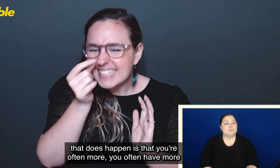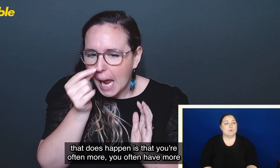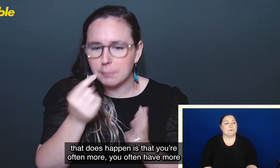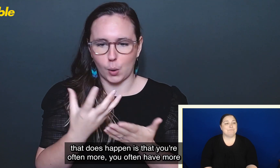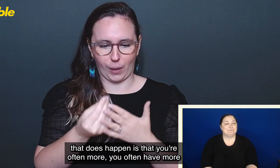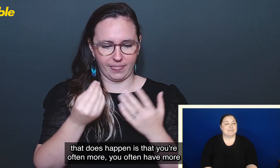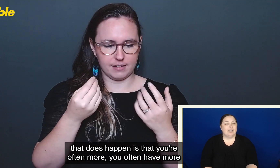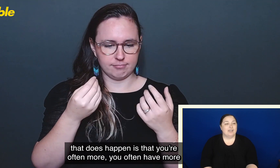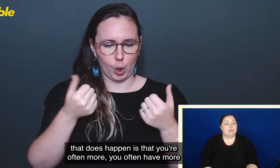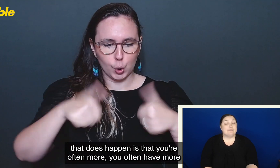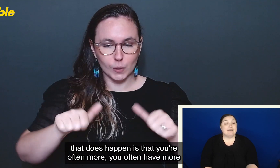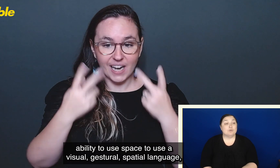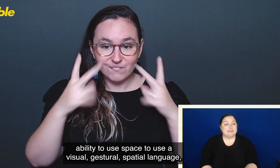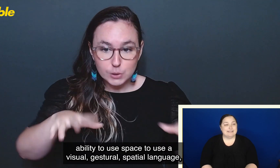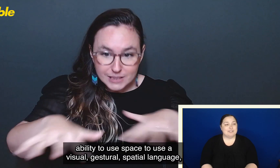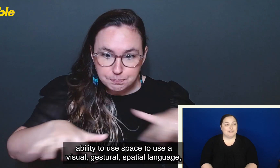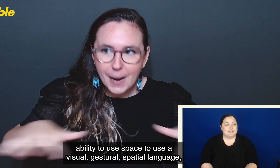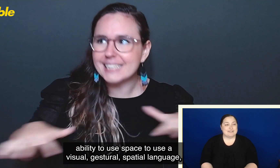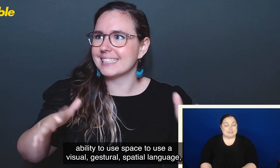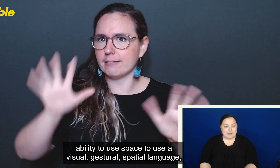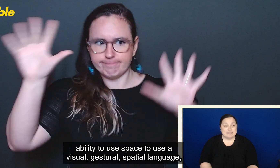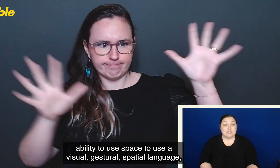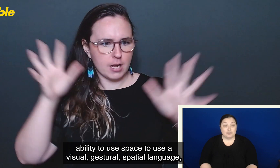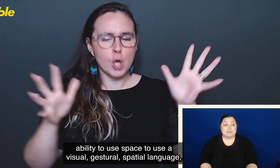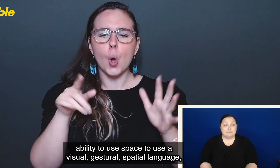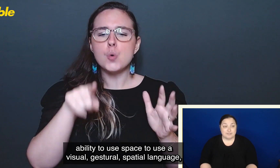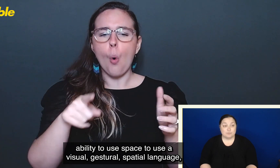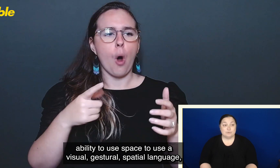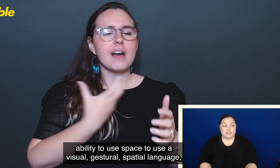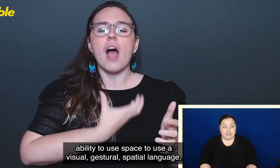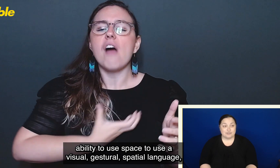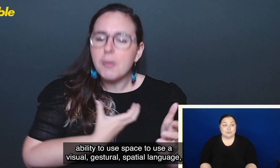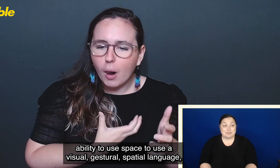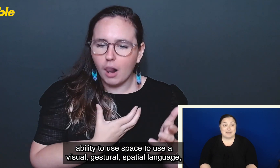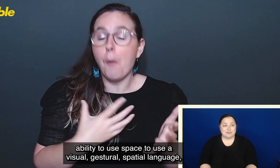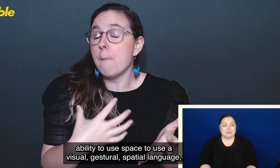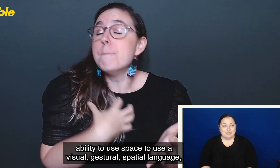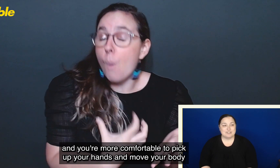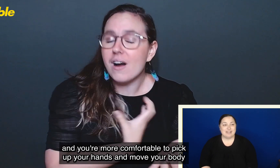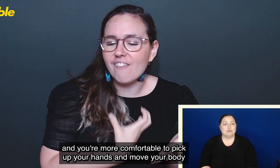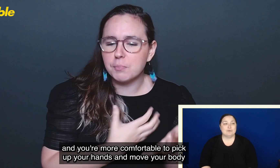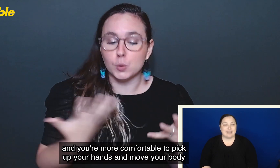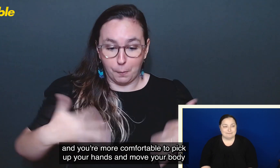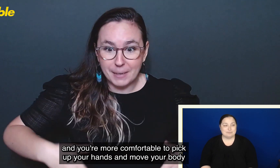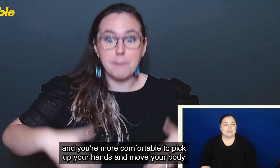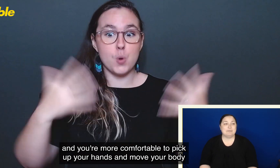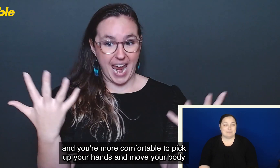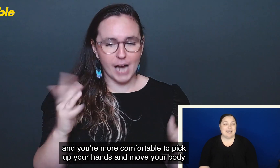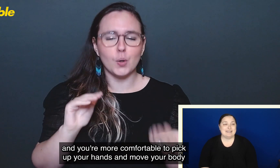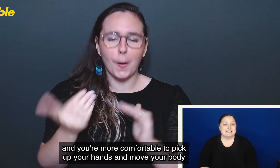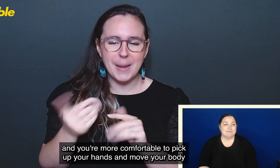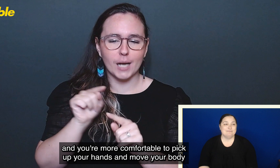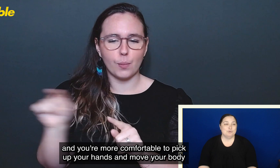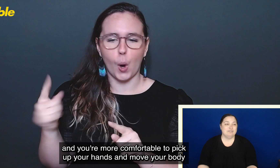often have more ability to use space, to use a visual, gestural, spatial language, and you're more comfortable to pick up